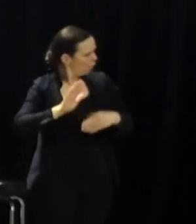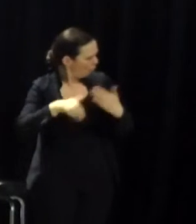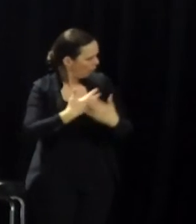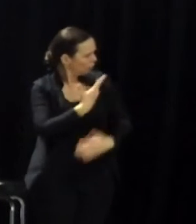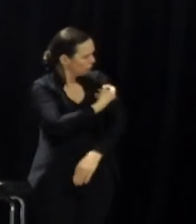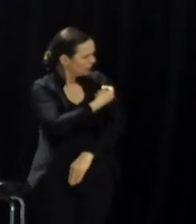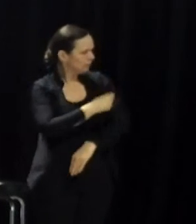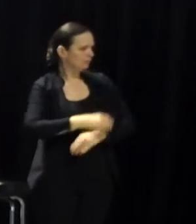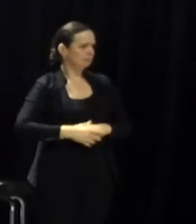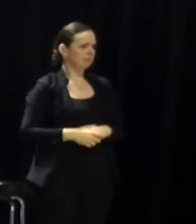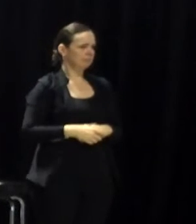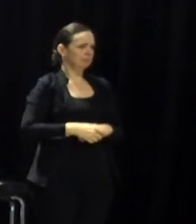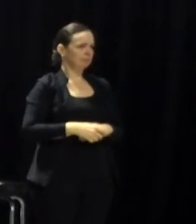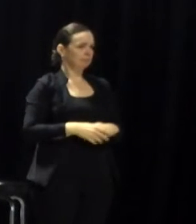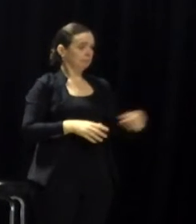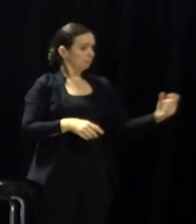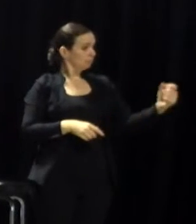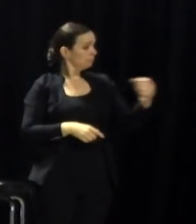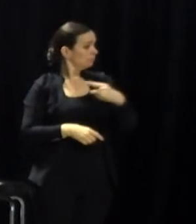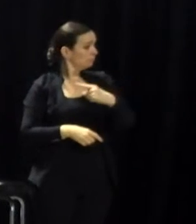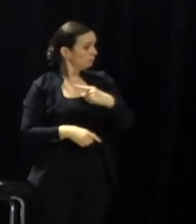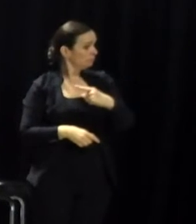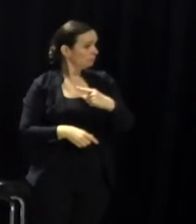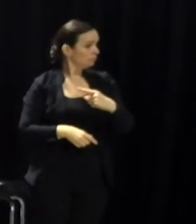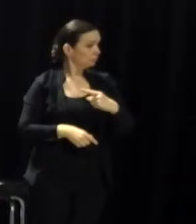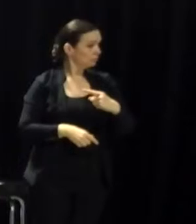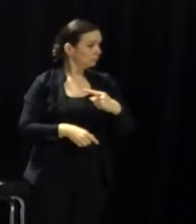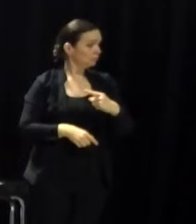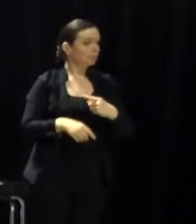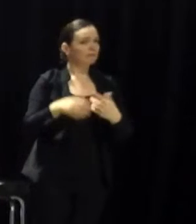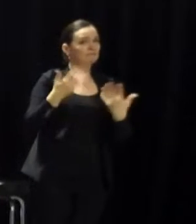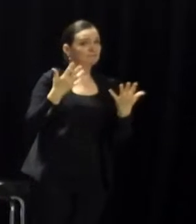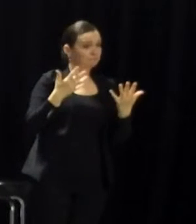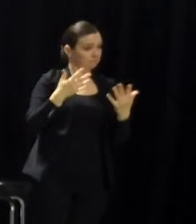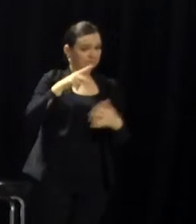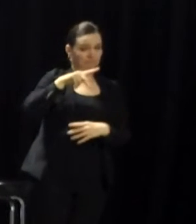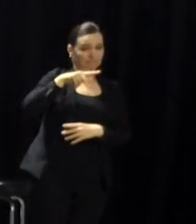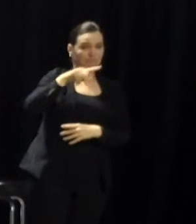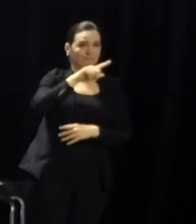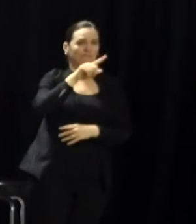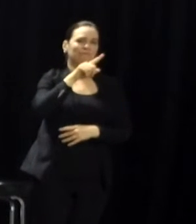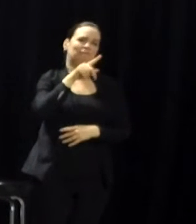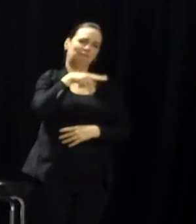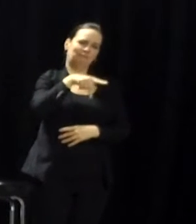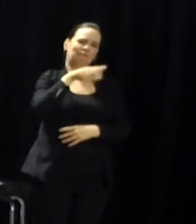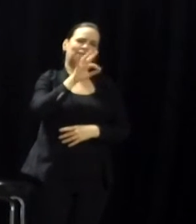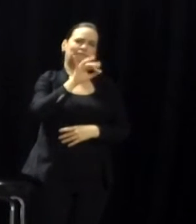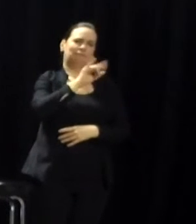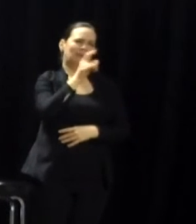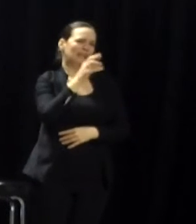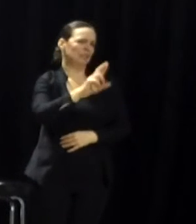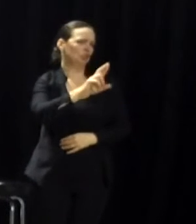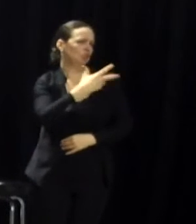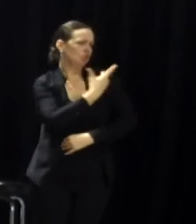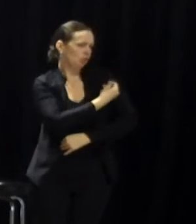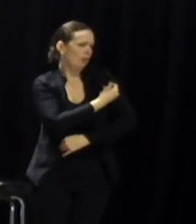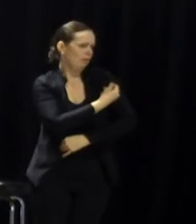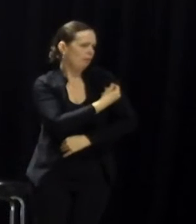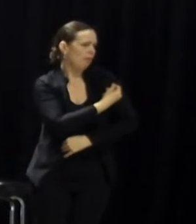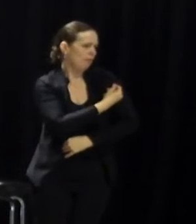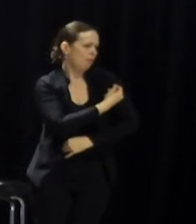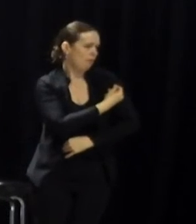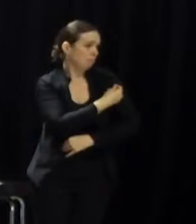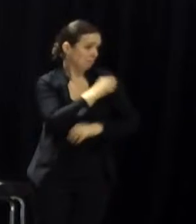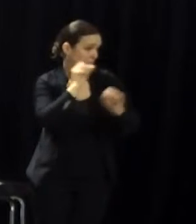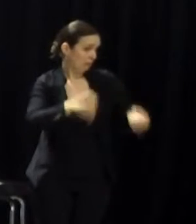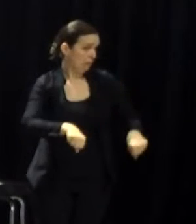able to give the Pfizer vaccine if it comes your way, or only? It's more difficult because you have the shelf life